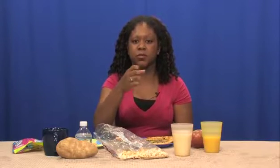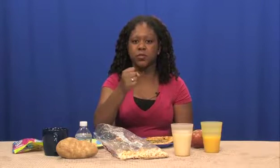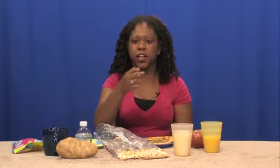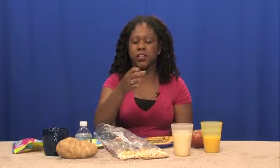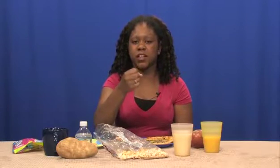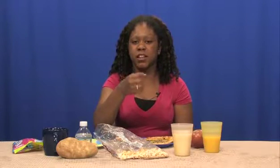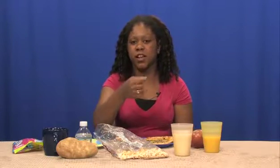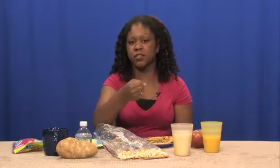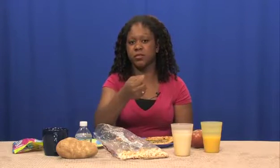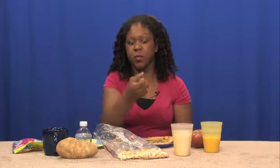your hands like this.